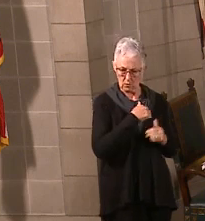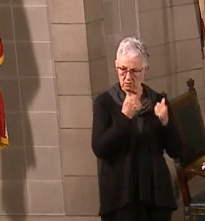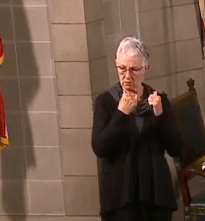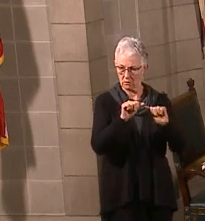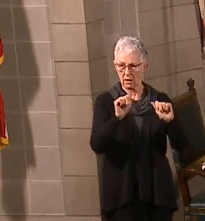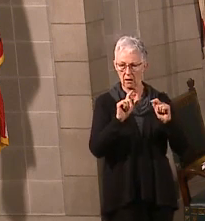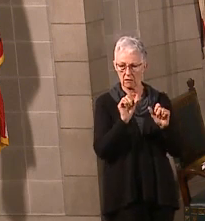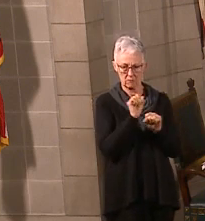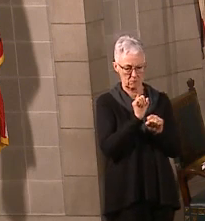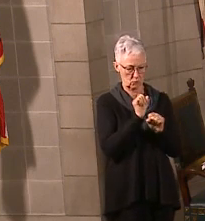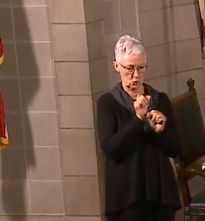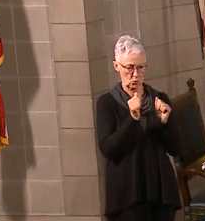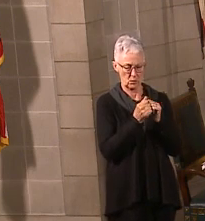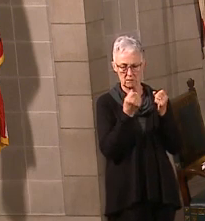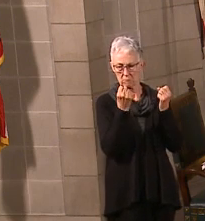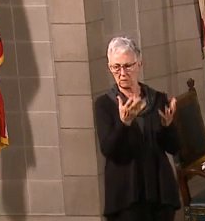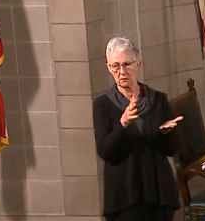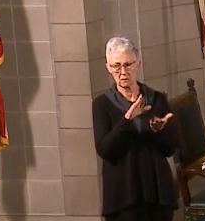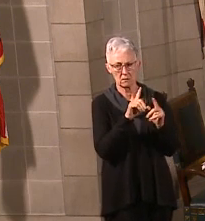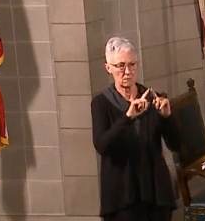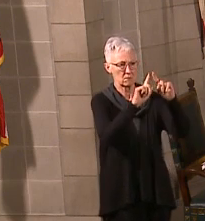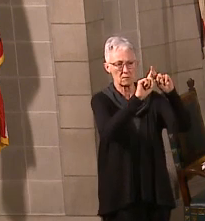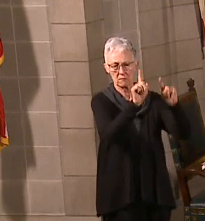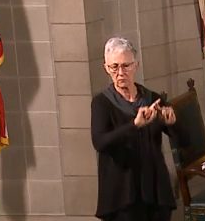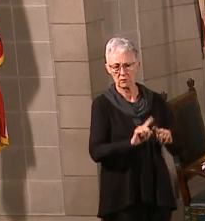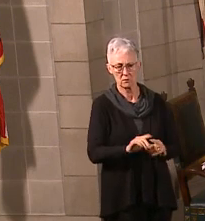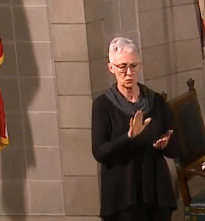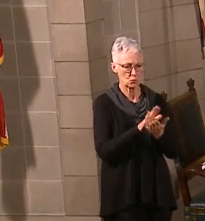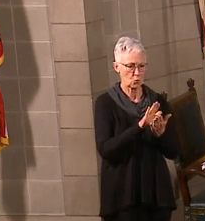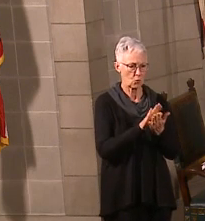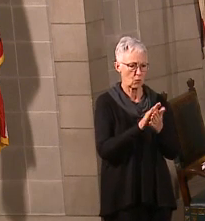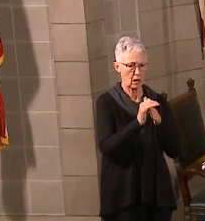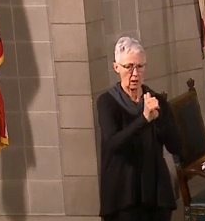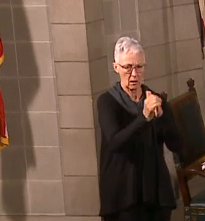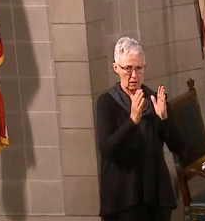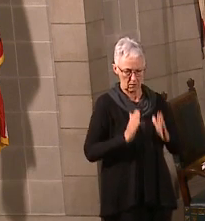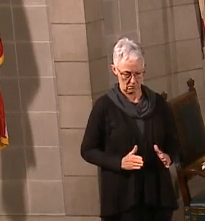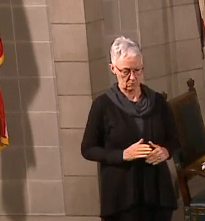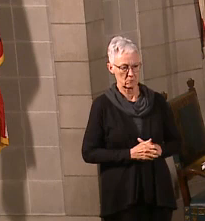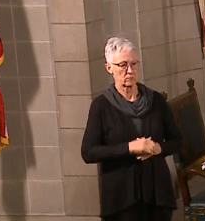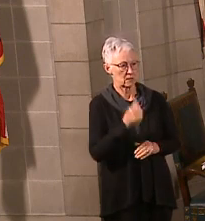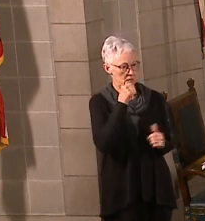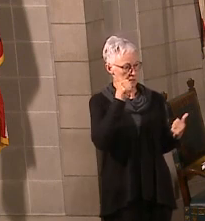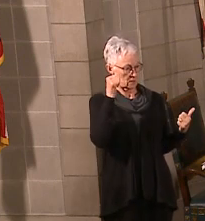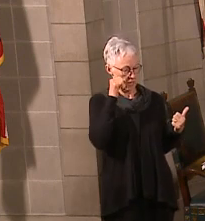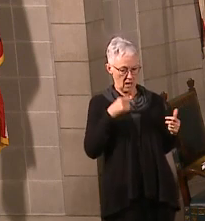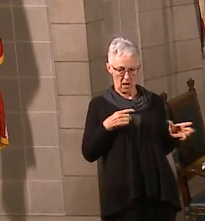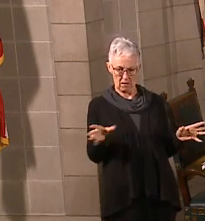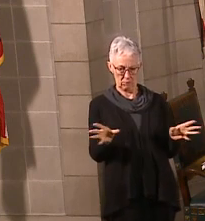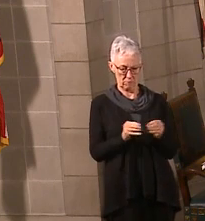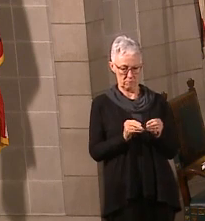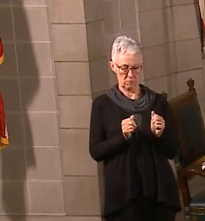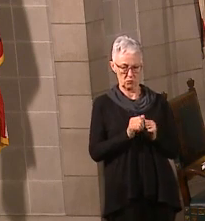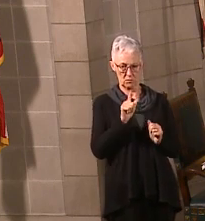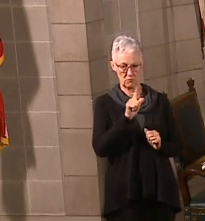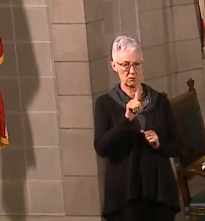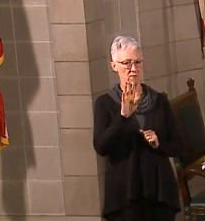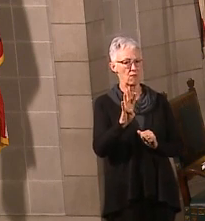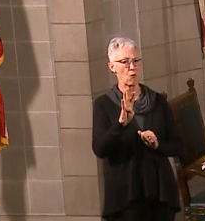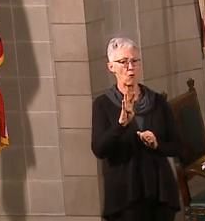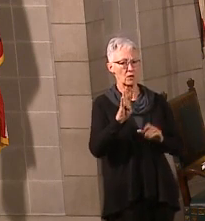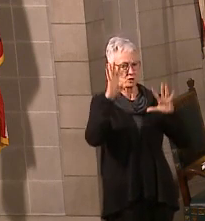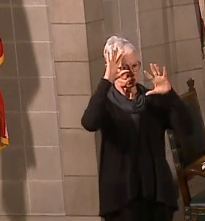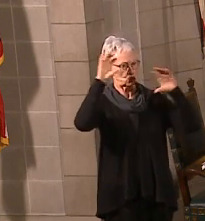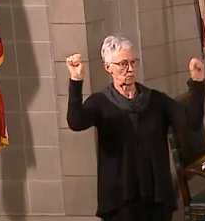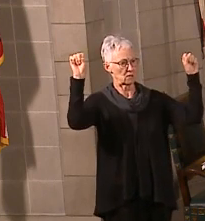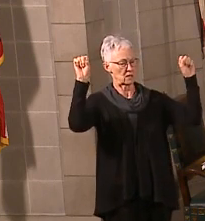lot of different school leaders. Just yesterday, I met with my advisory group, which consists of 24 superintendents from across the state, to have